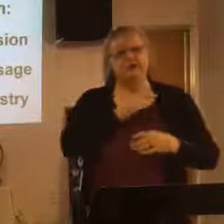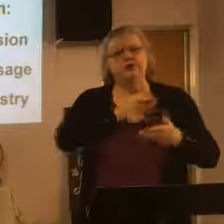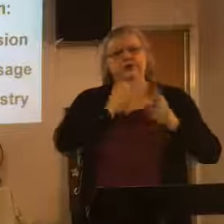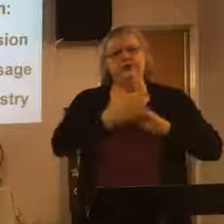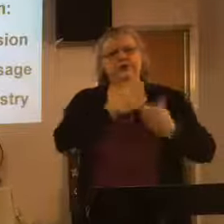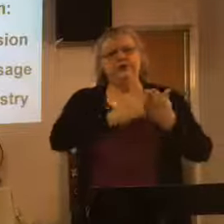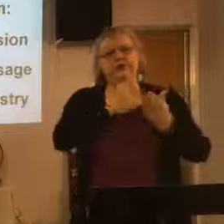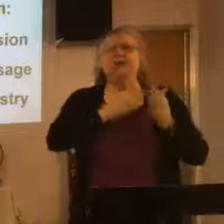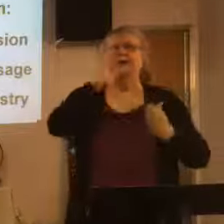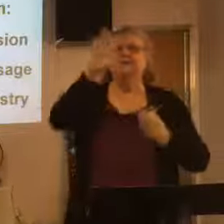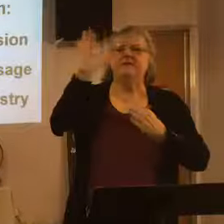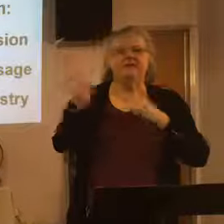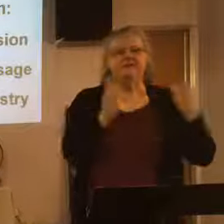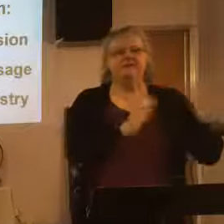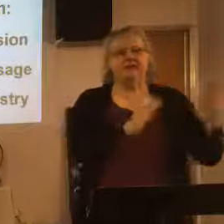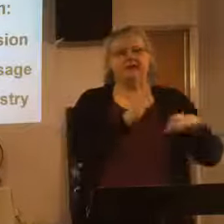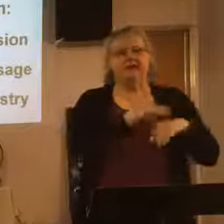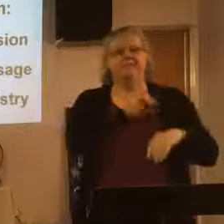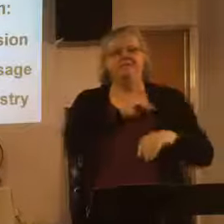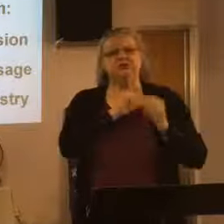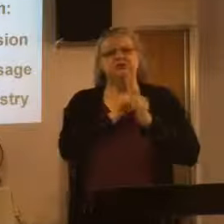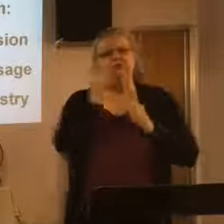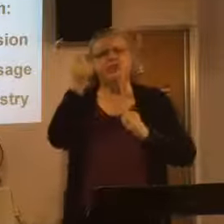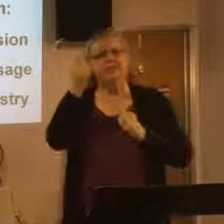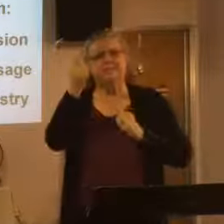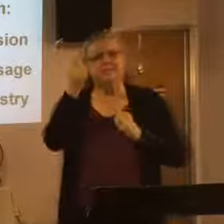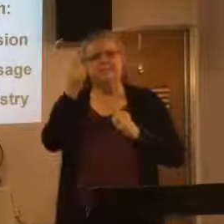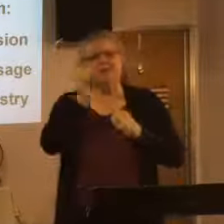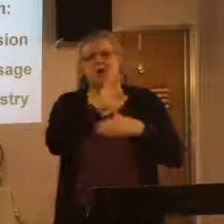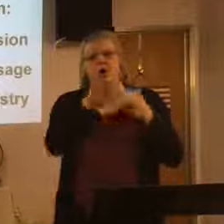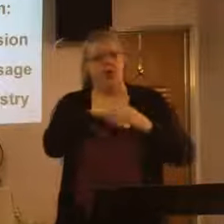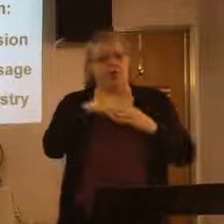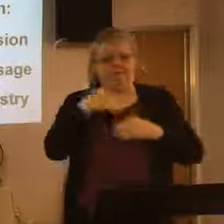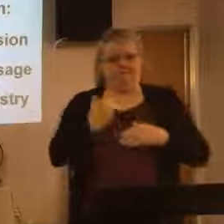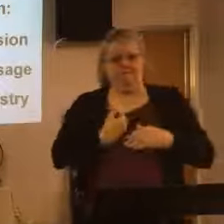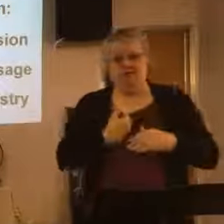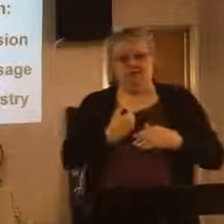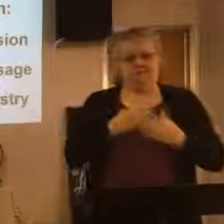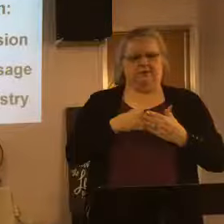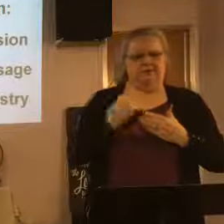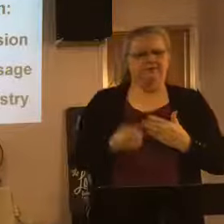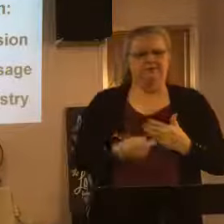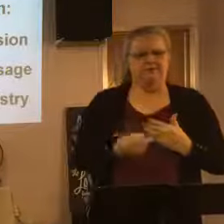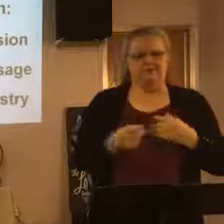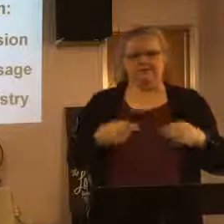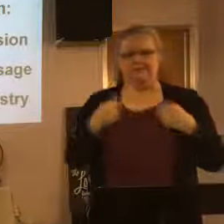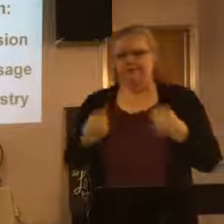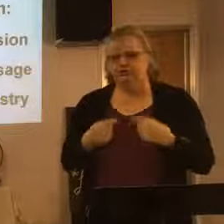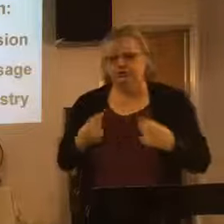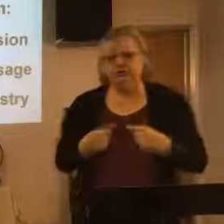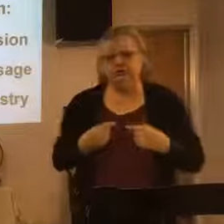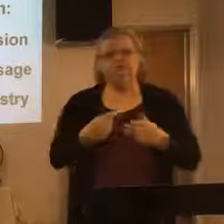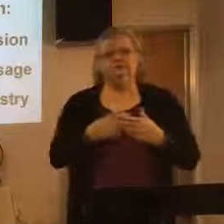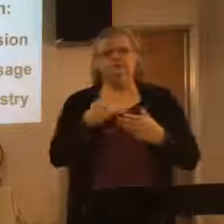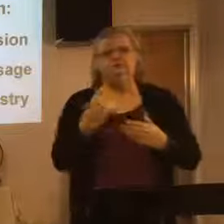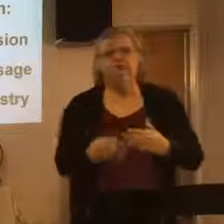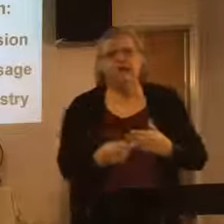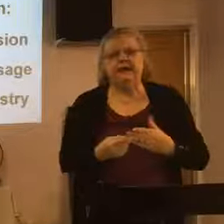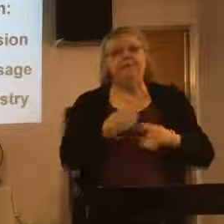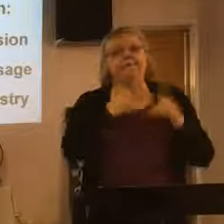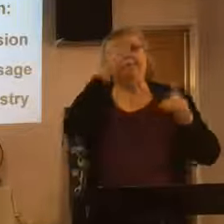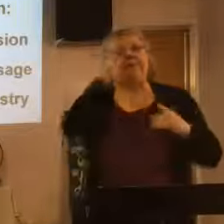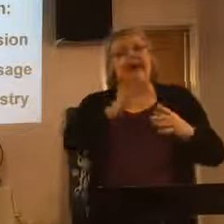wonderful plan, to be on mission with him? All our faults, our failures, we struggle, we stumble, and yet